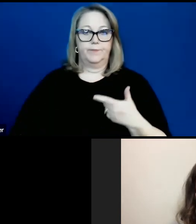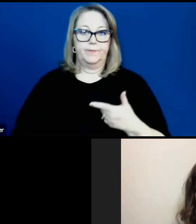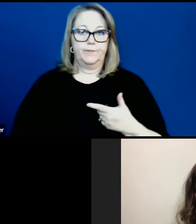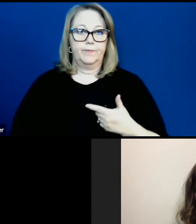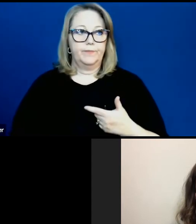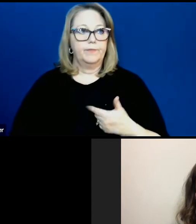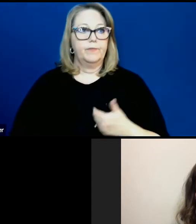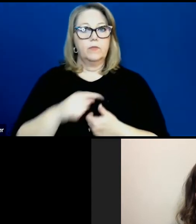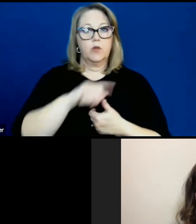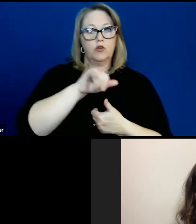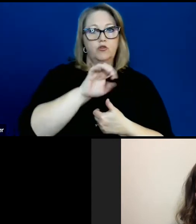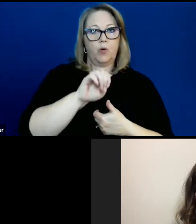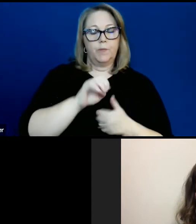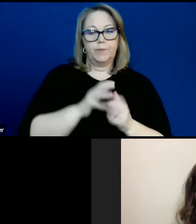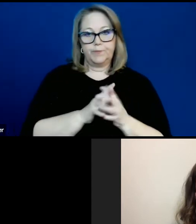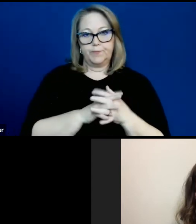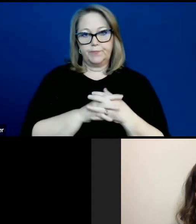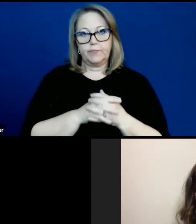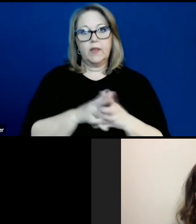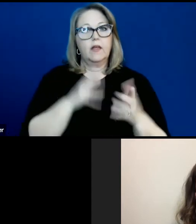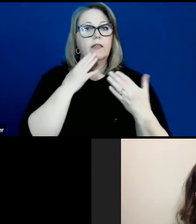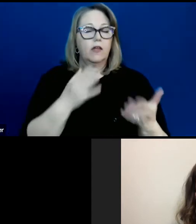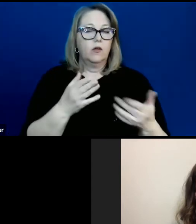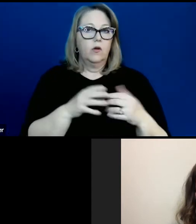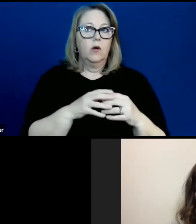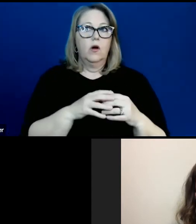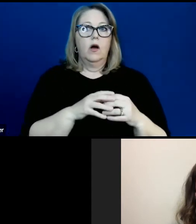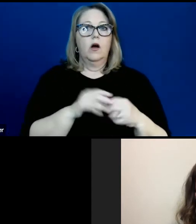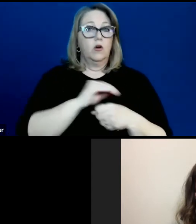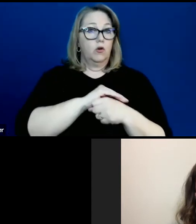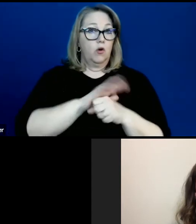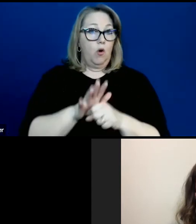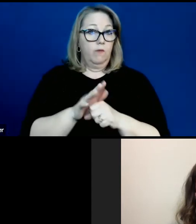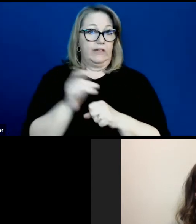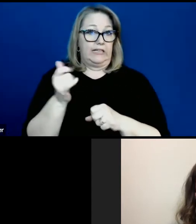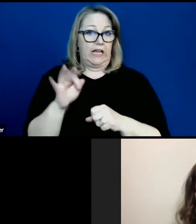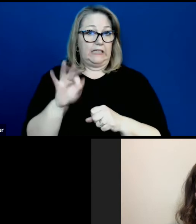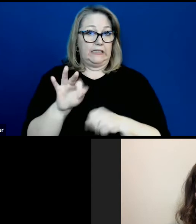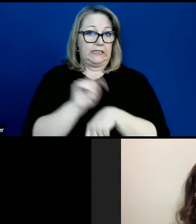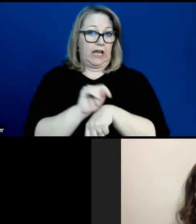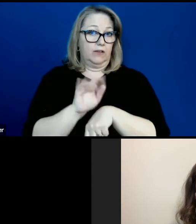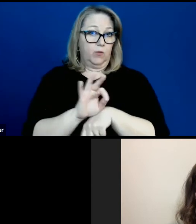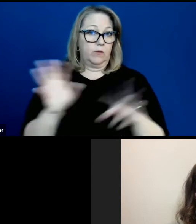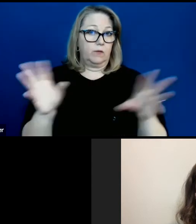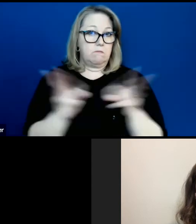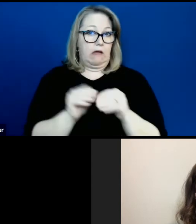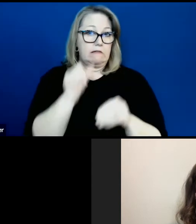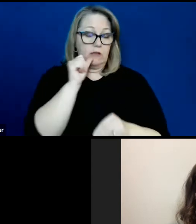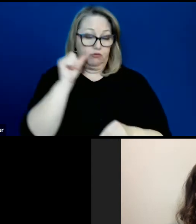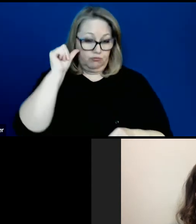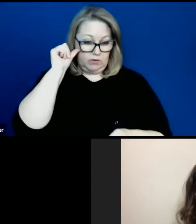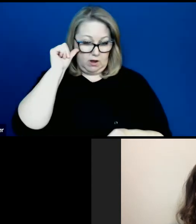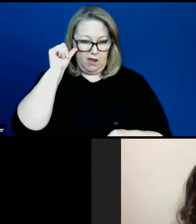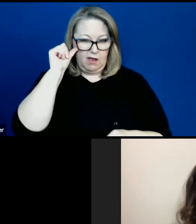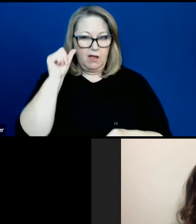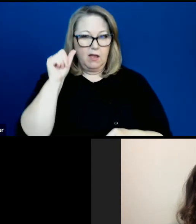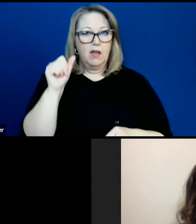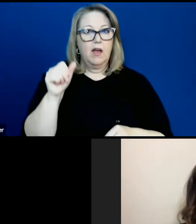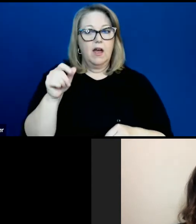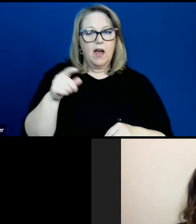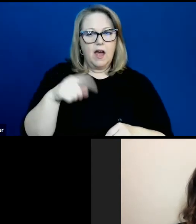Thank you, Megan. Thank you, Governor, for taking my question here. COVID-19 task force met yesterday. They were scratching their heads regarding the Fremont Street